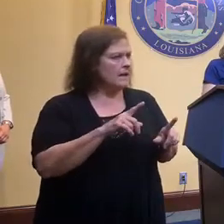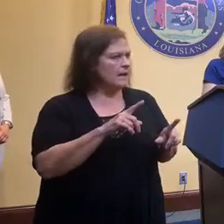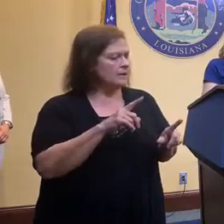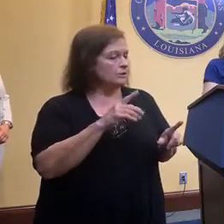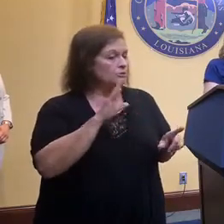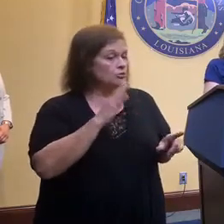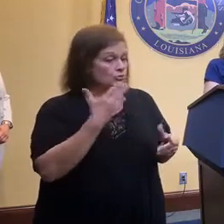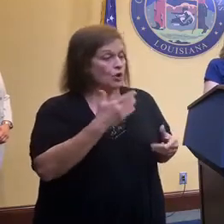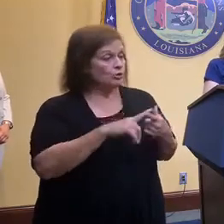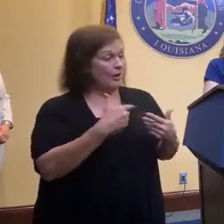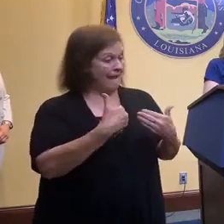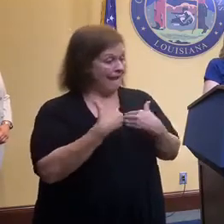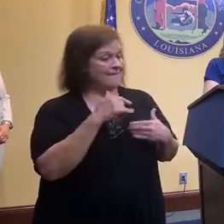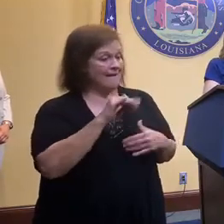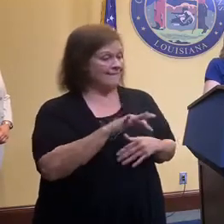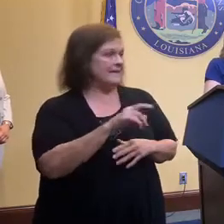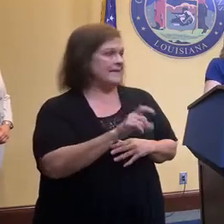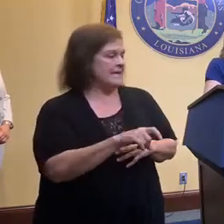were there.